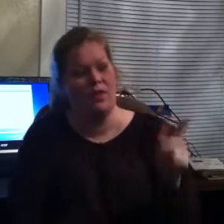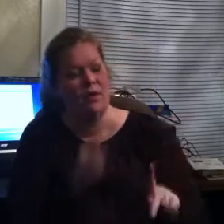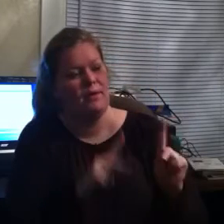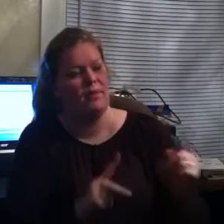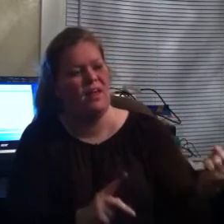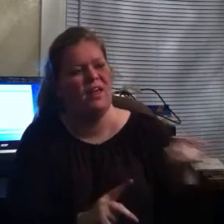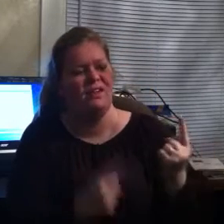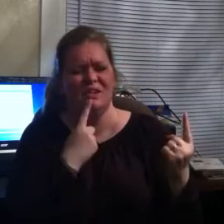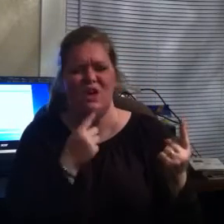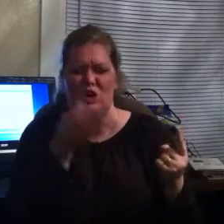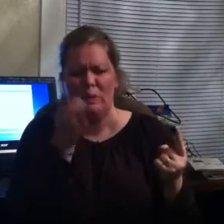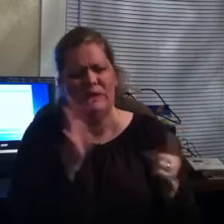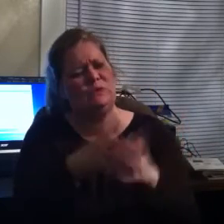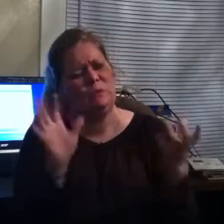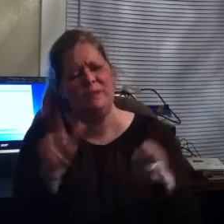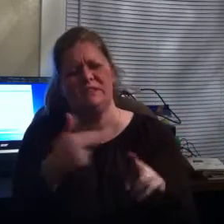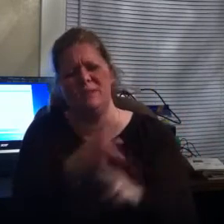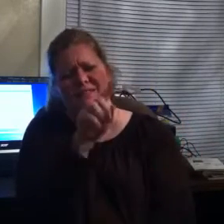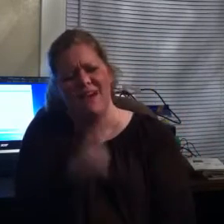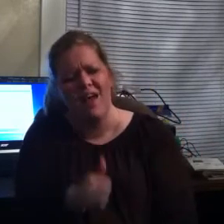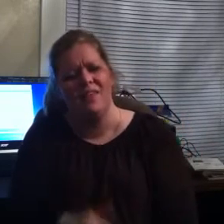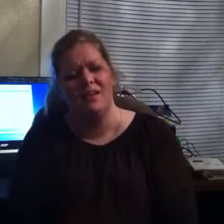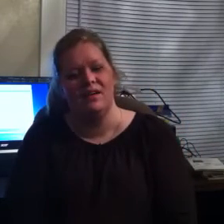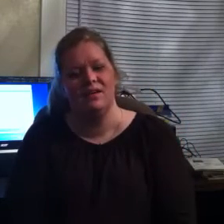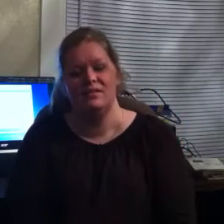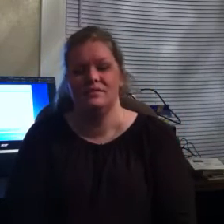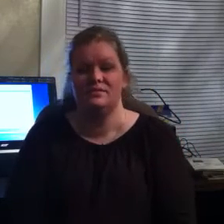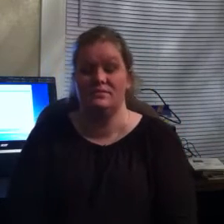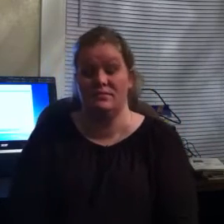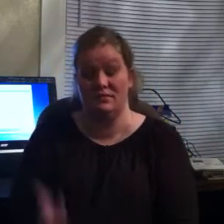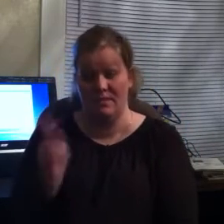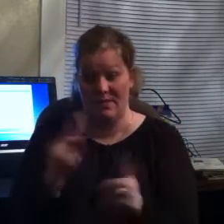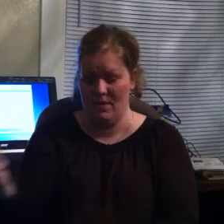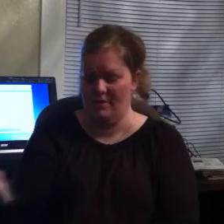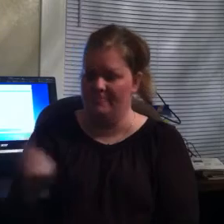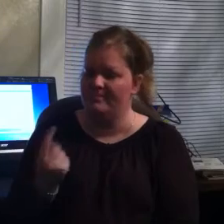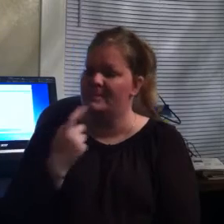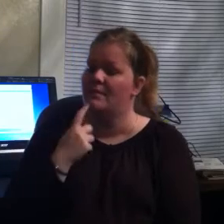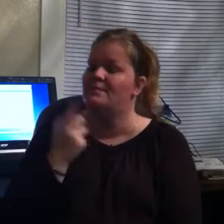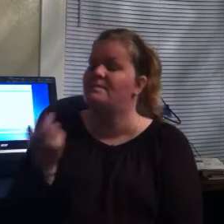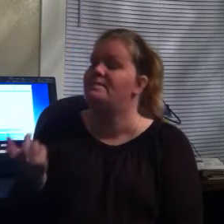you preach too much on tithing. I've had people say,